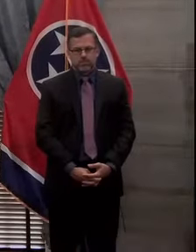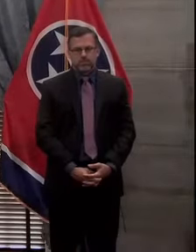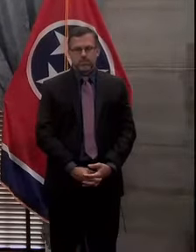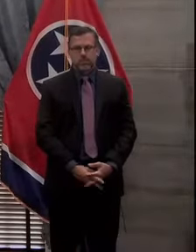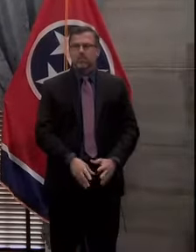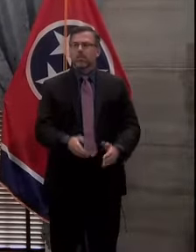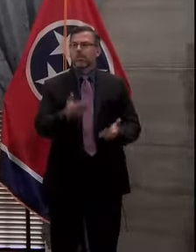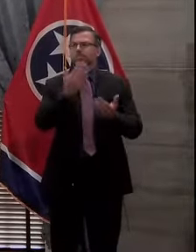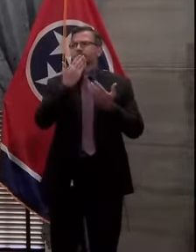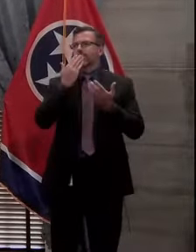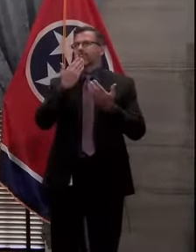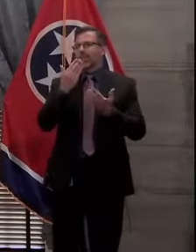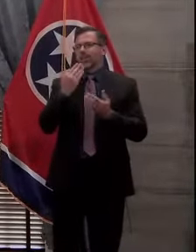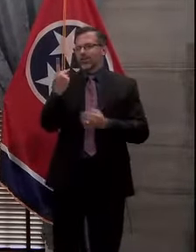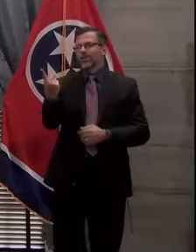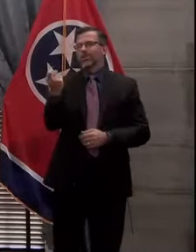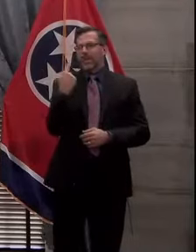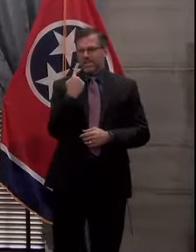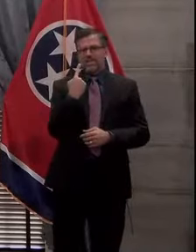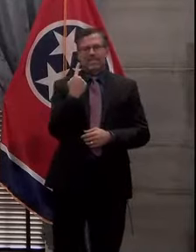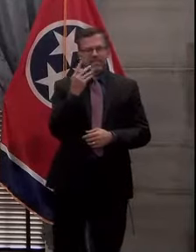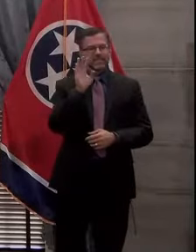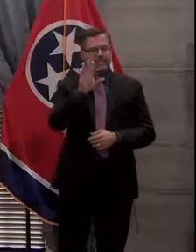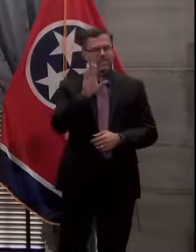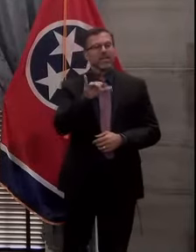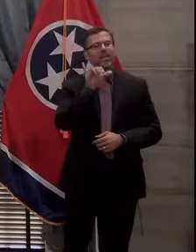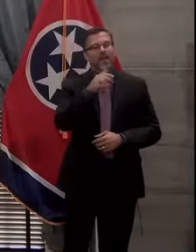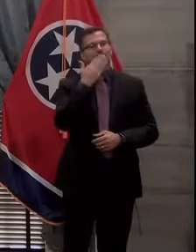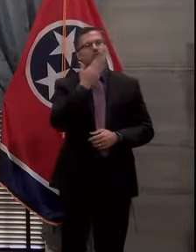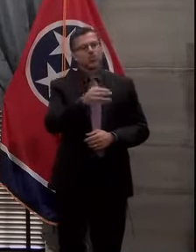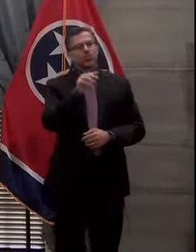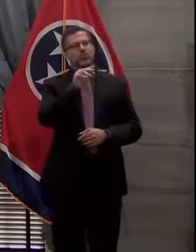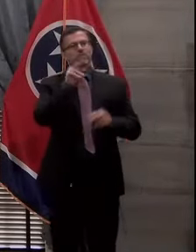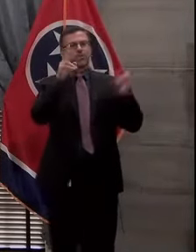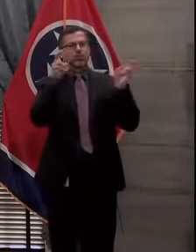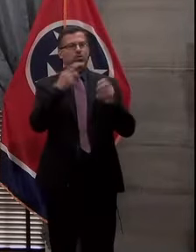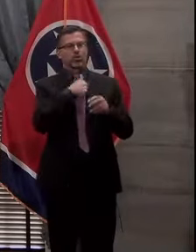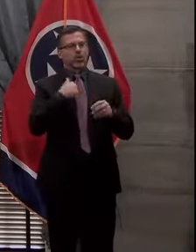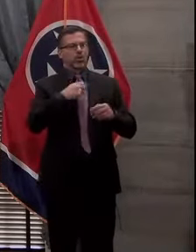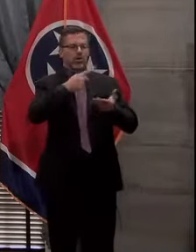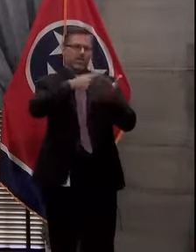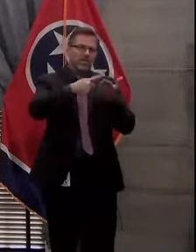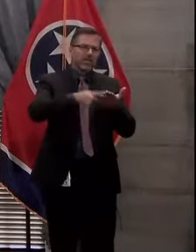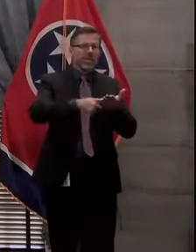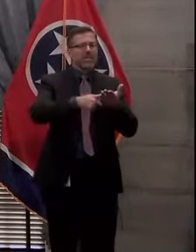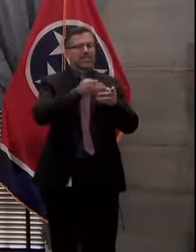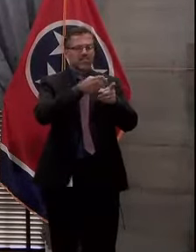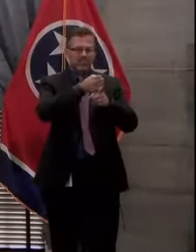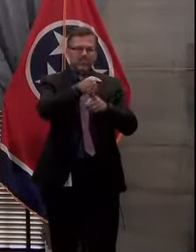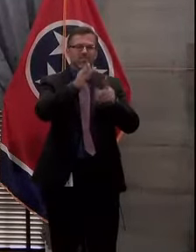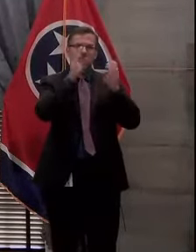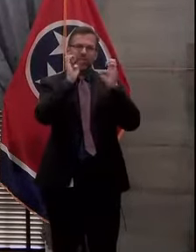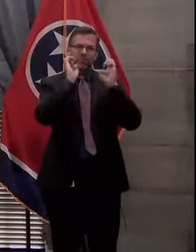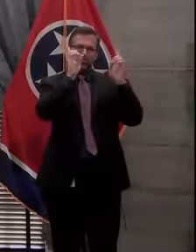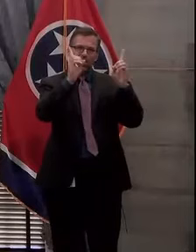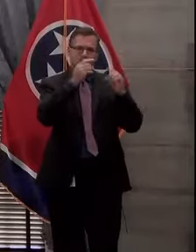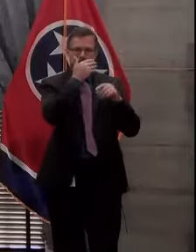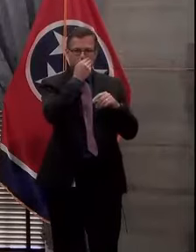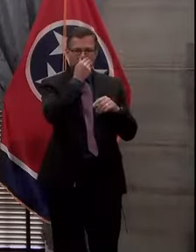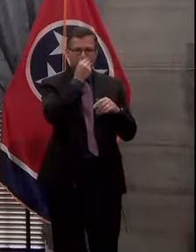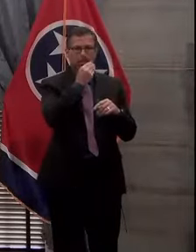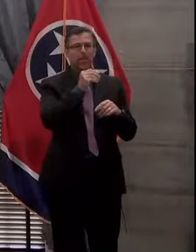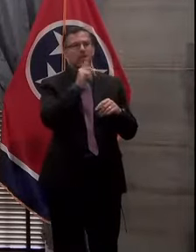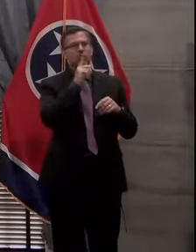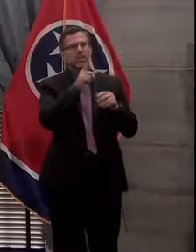So first of all, thank you for asking about that. I think it's one of the issues that we talk a lot about within education communities, and I think it's really highlighting some of the needs